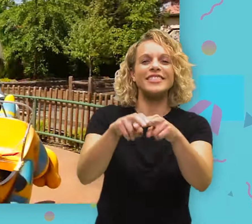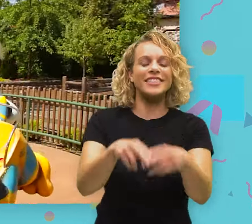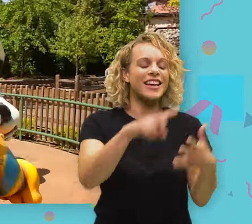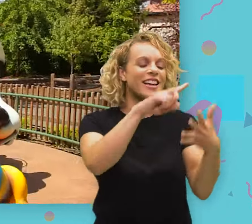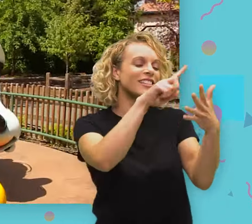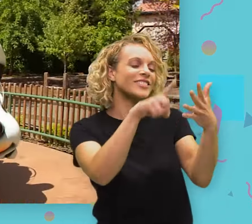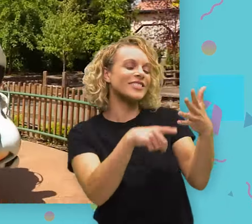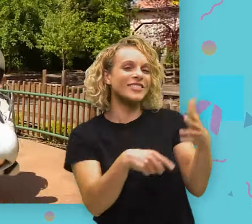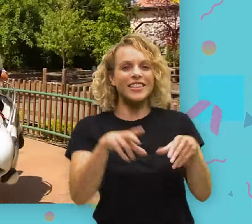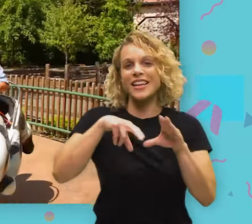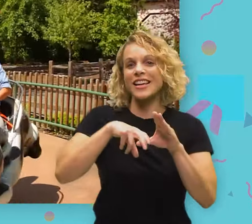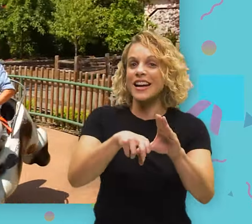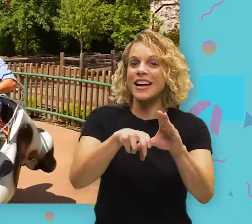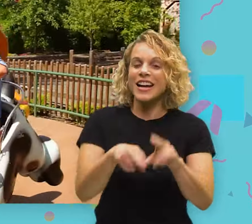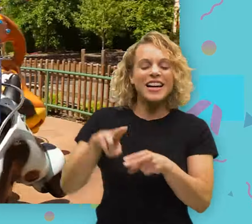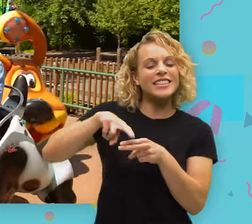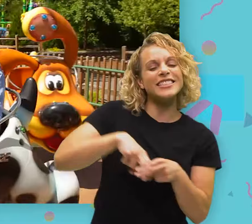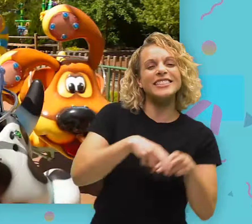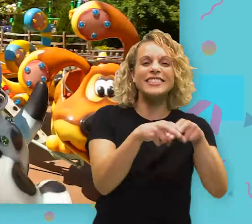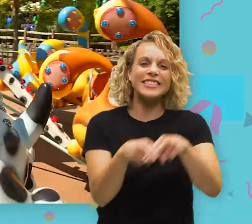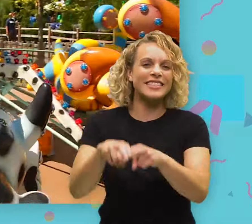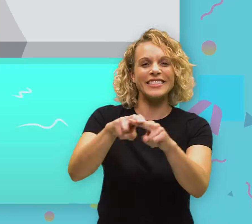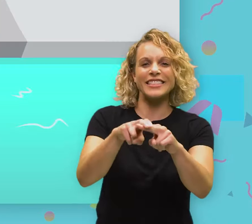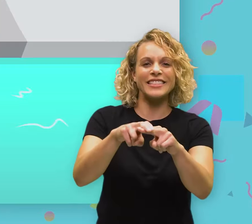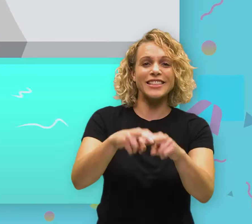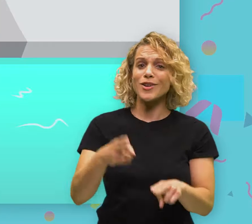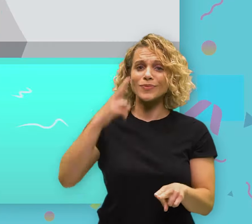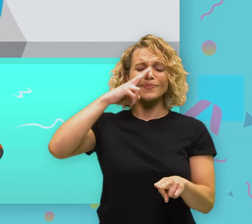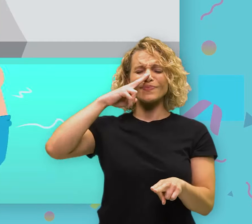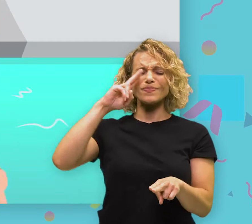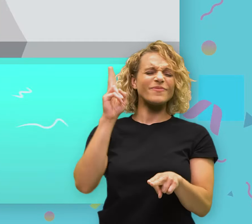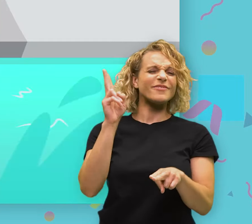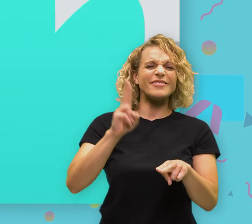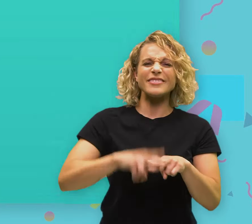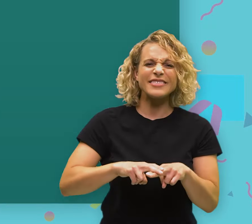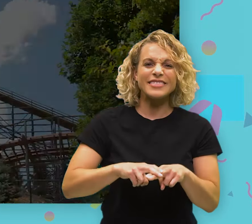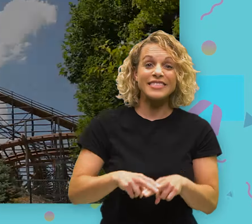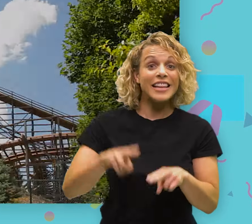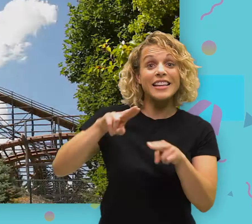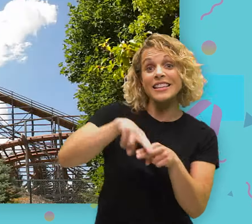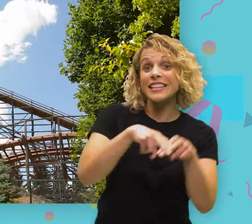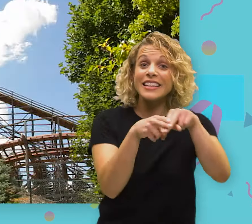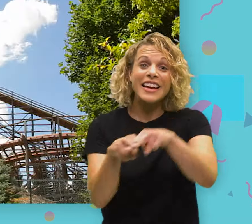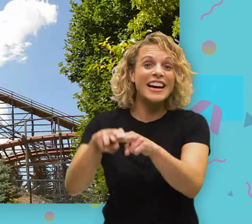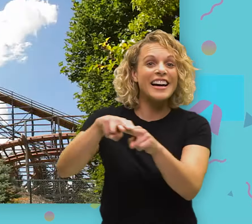So much fun.